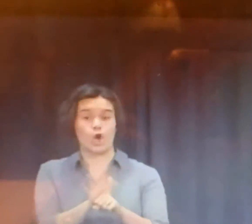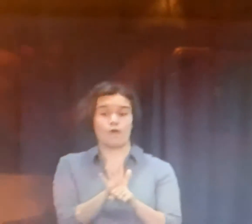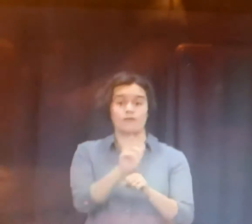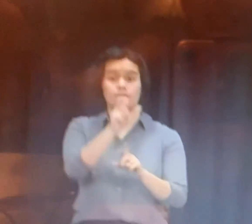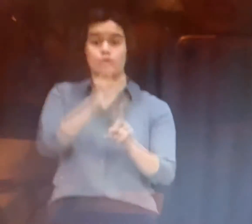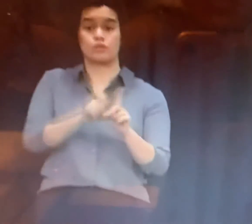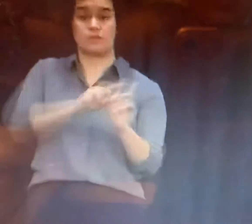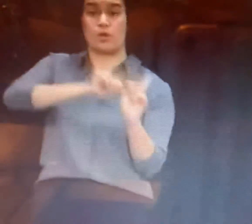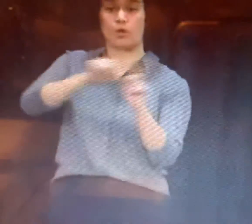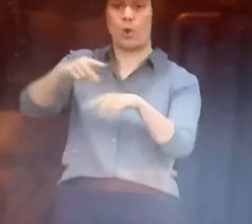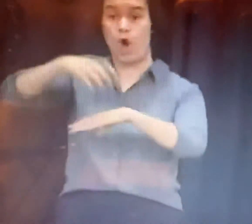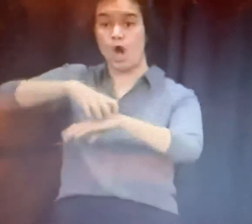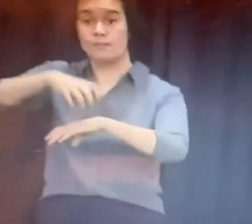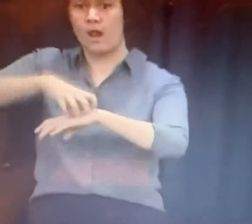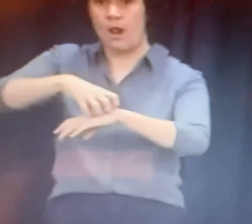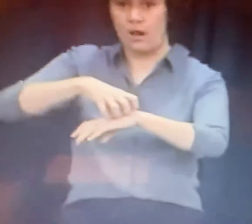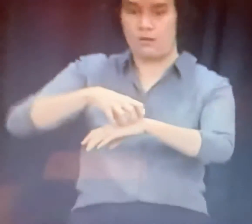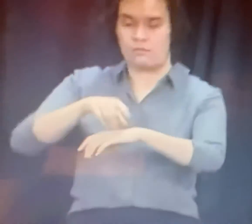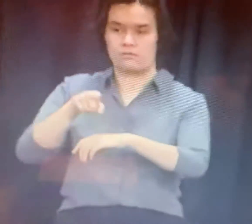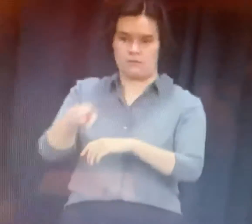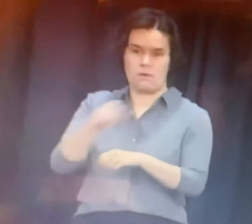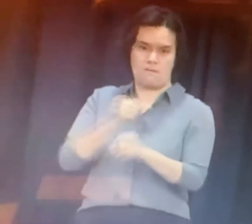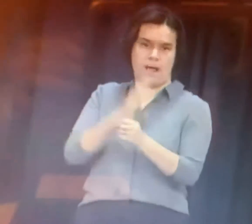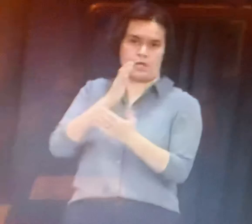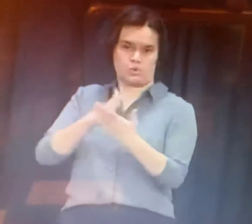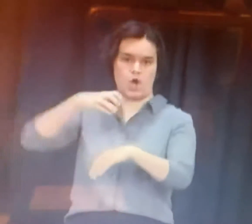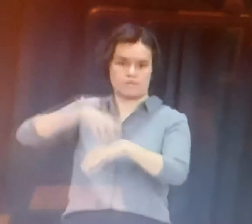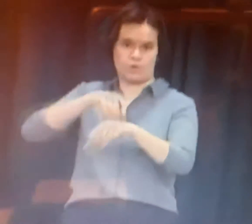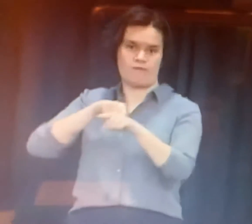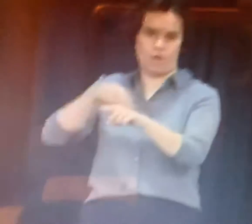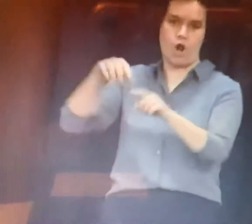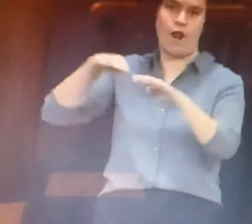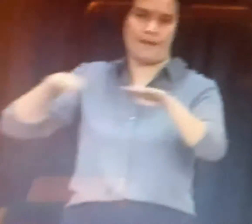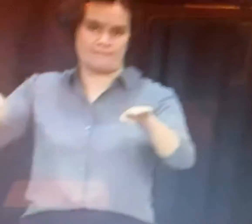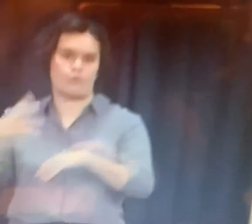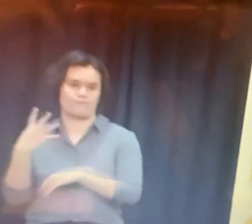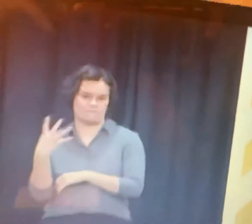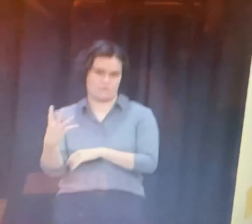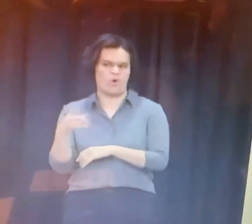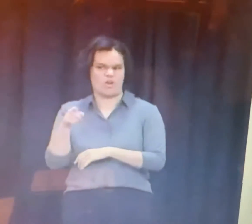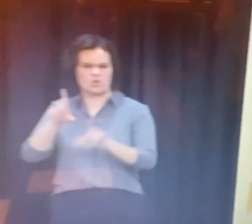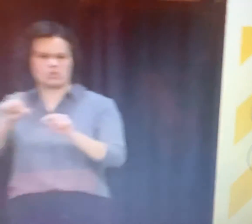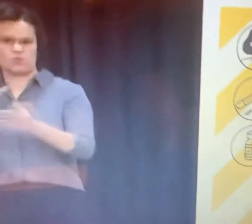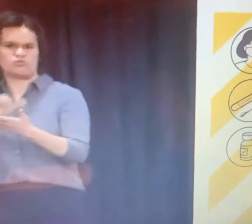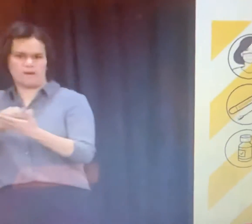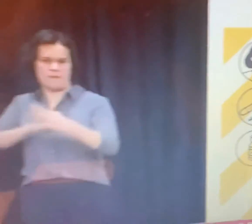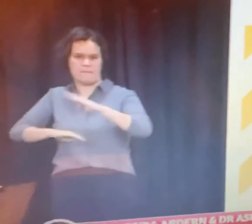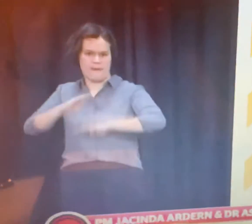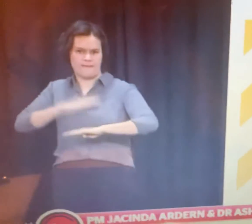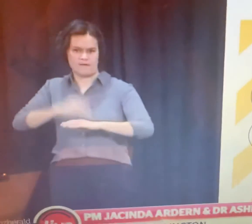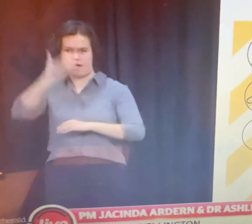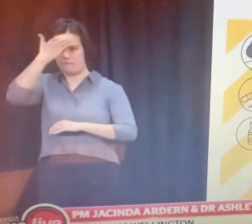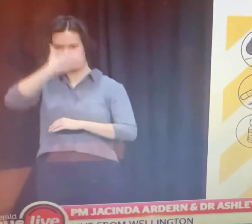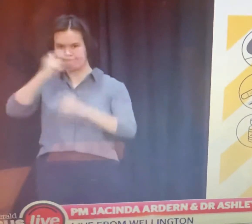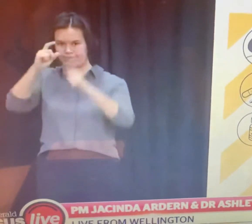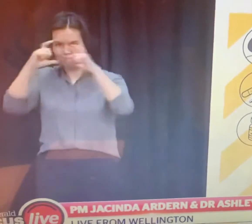infection prevention control plans in place at all hospitals where COVID positive patients are being managed.